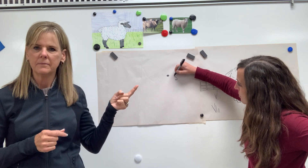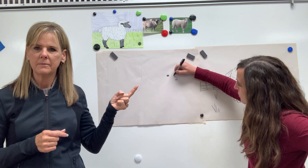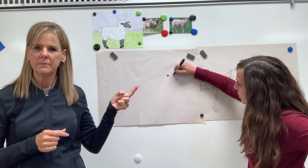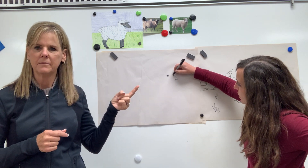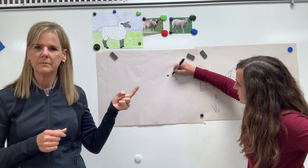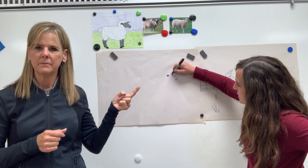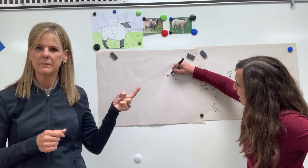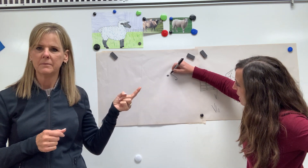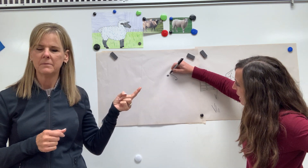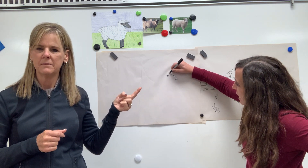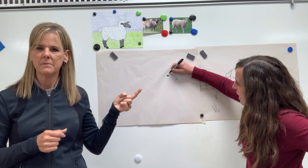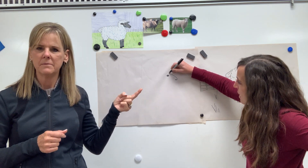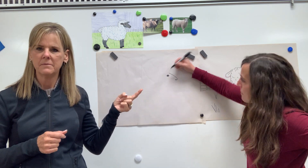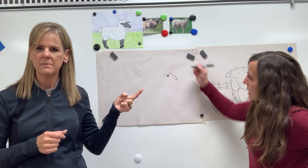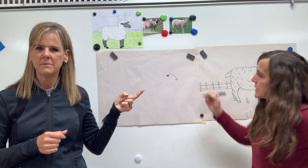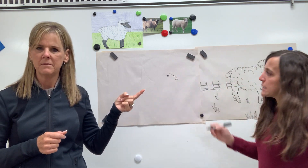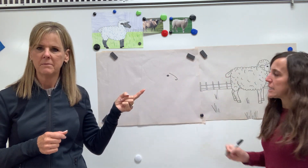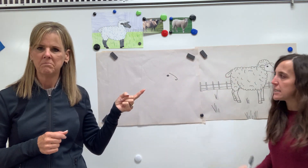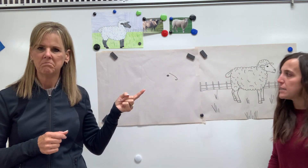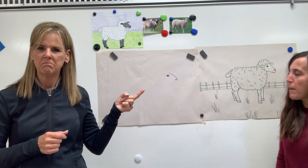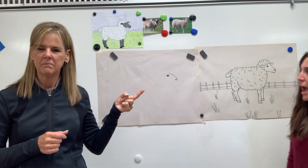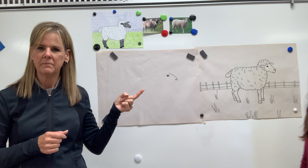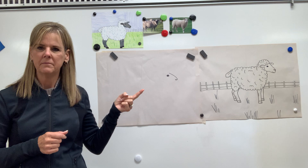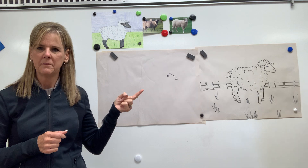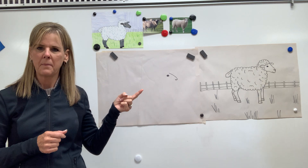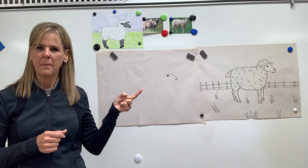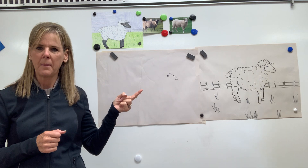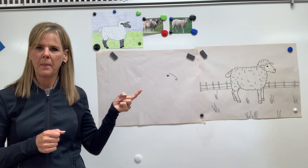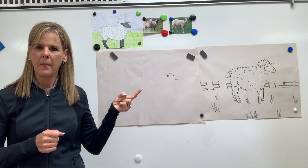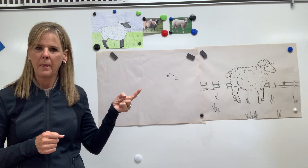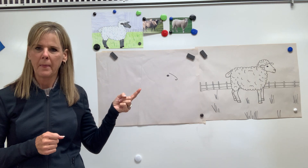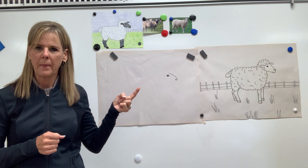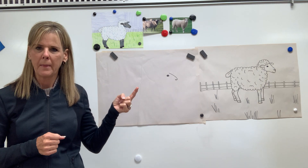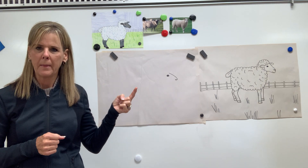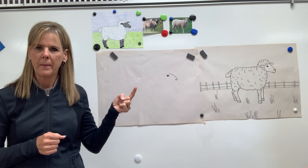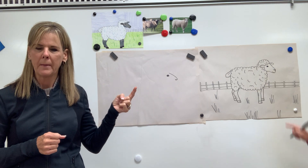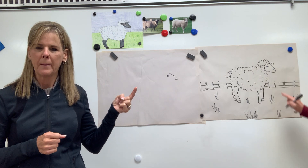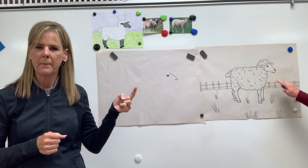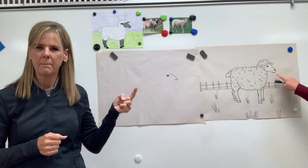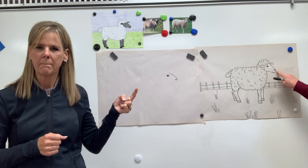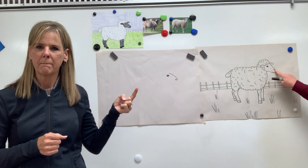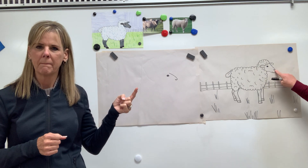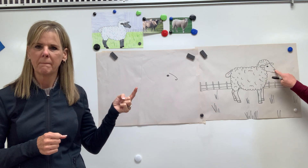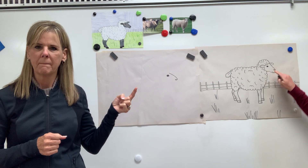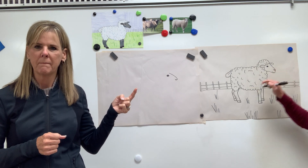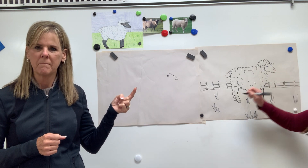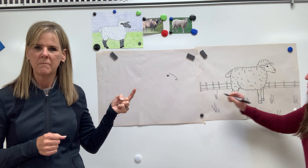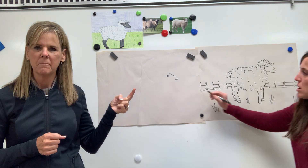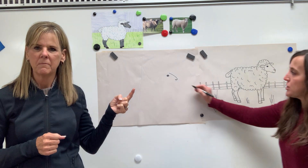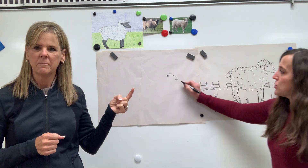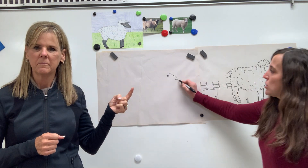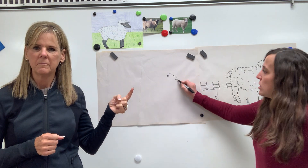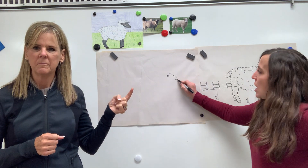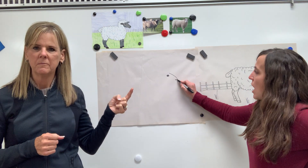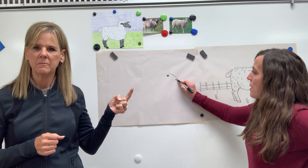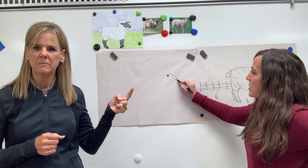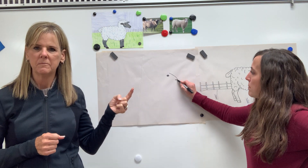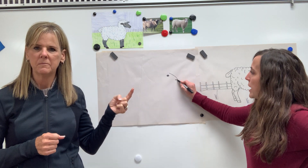before you get to the eye. Make it slanted back. And then from that same nostril, I'm gonna make